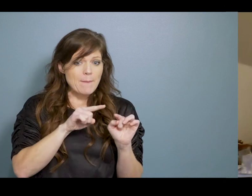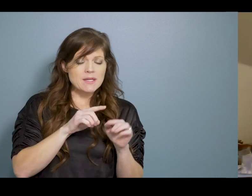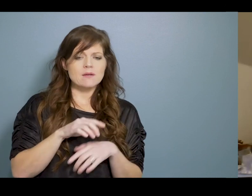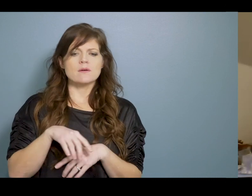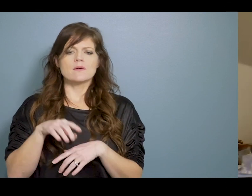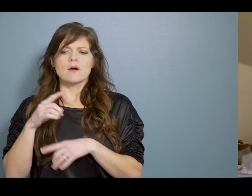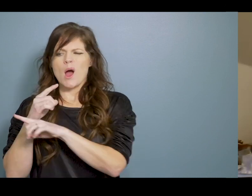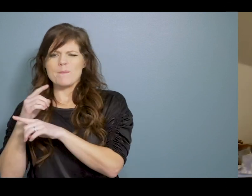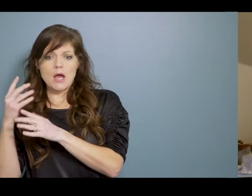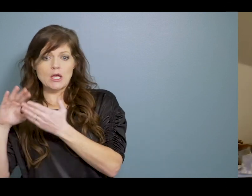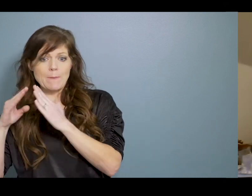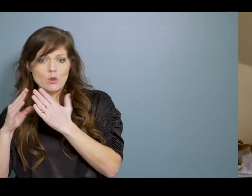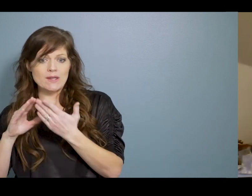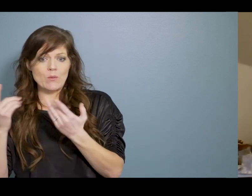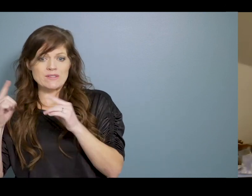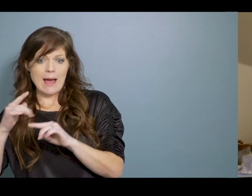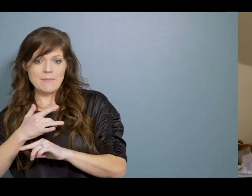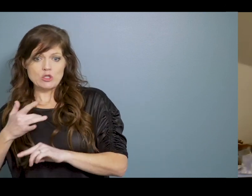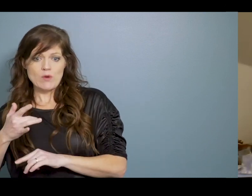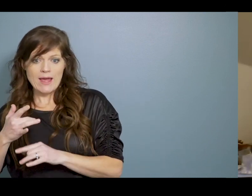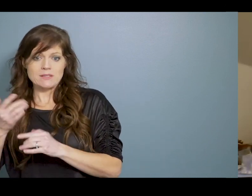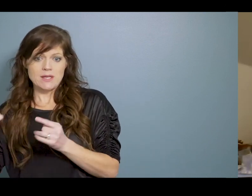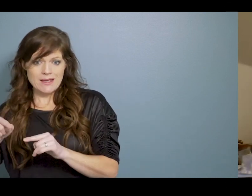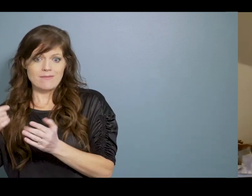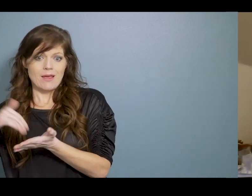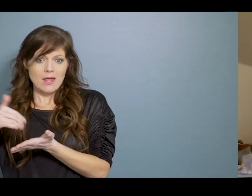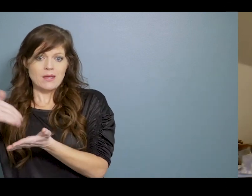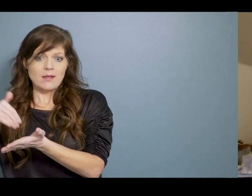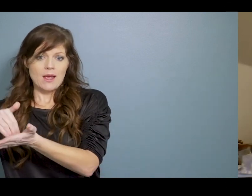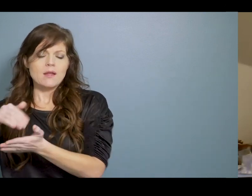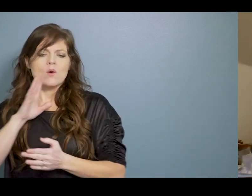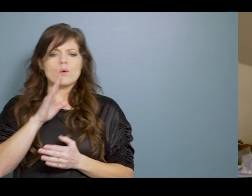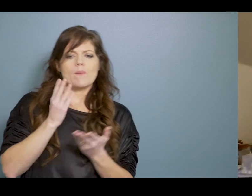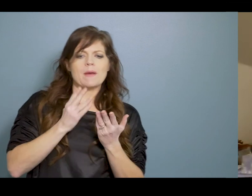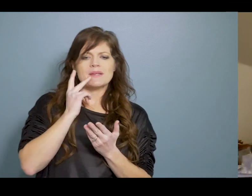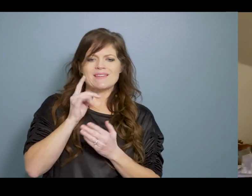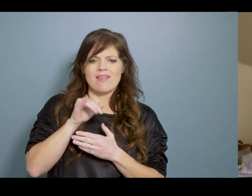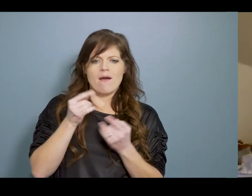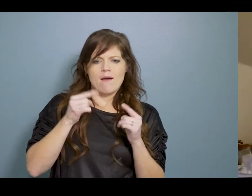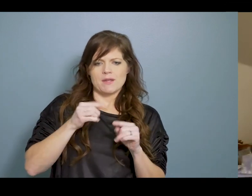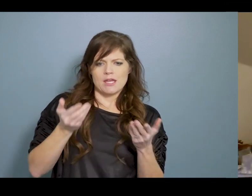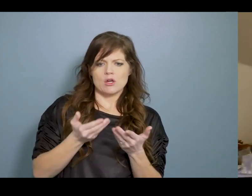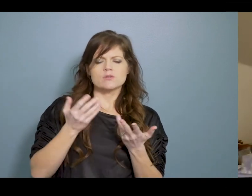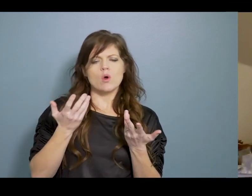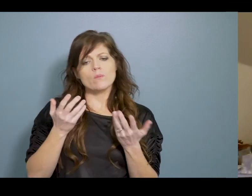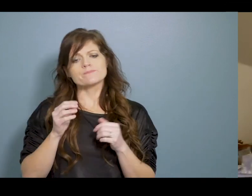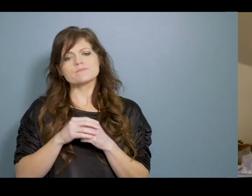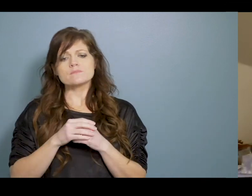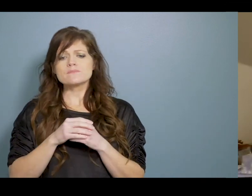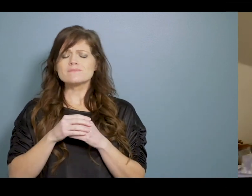trends, information, we're going to take them pretty seriously. And I think that you're going to see that dynamic across the country,